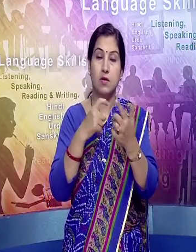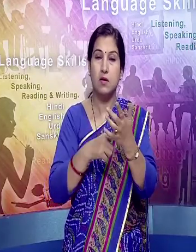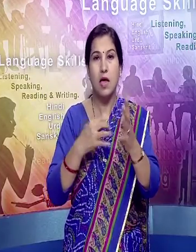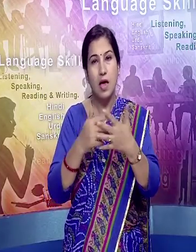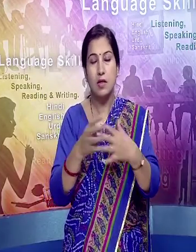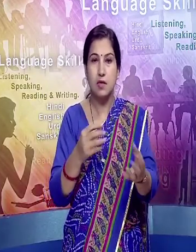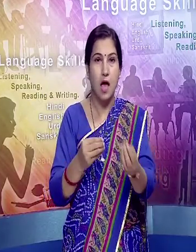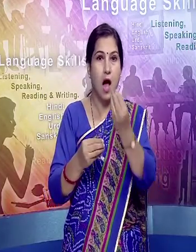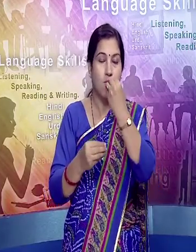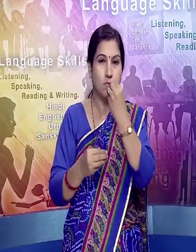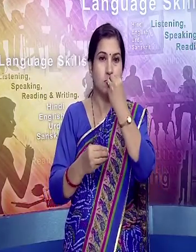digestion.